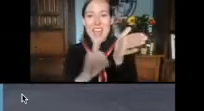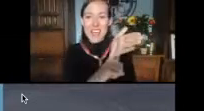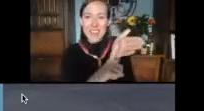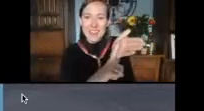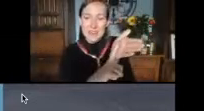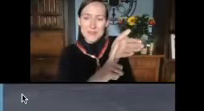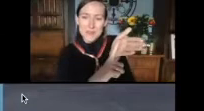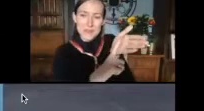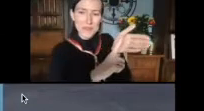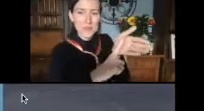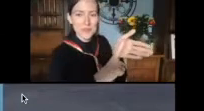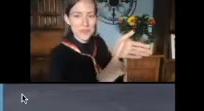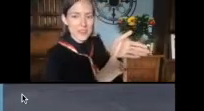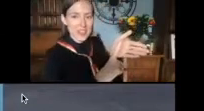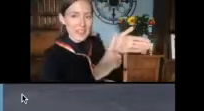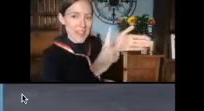L,